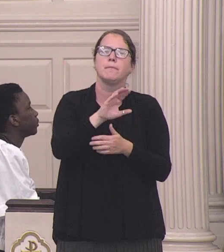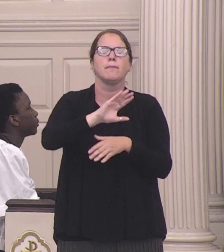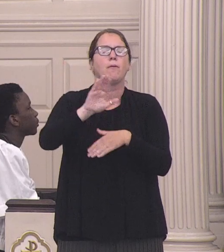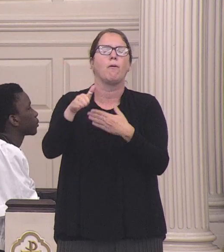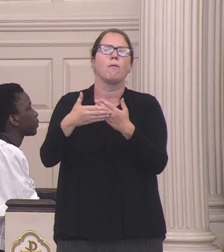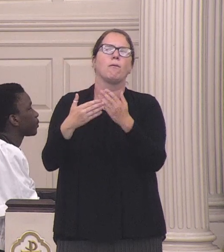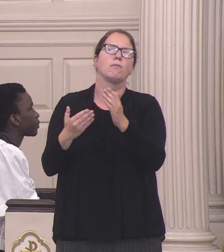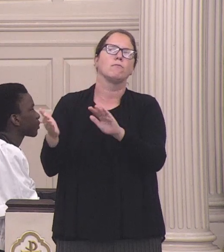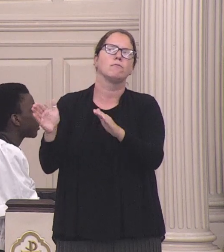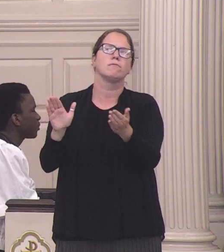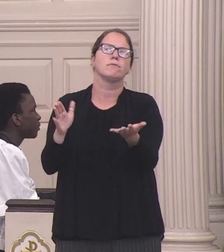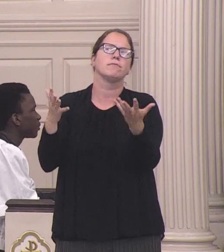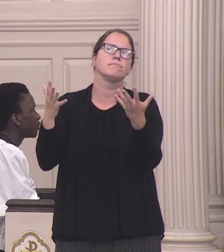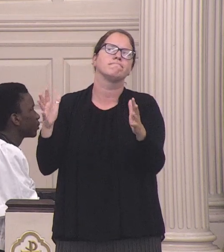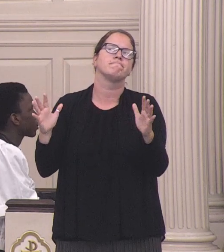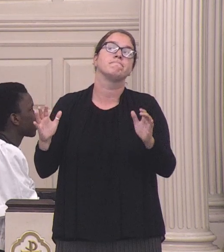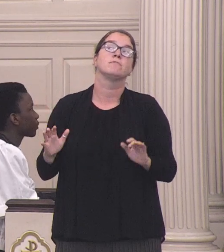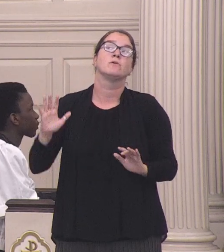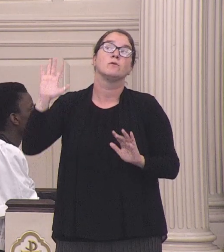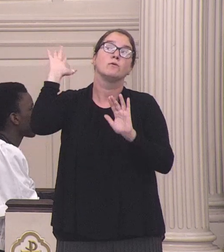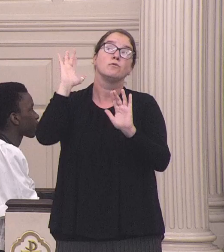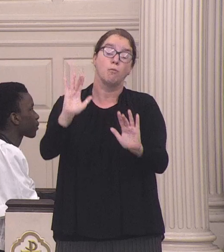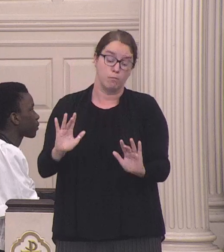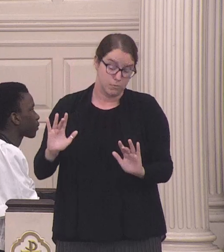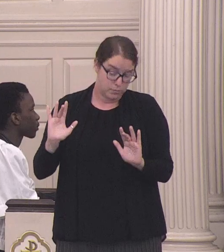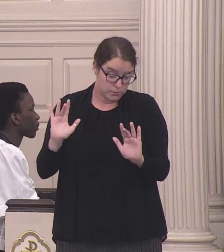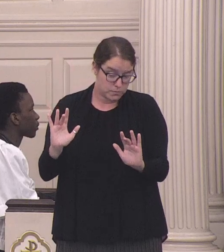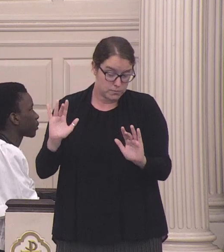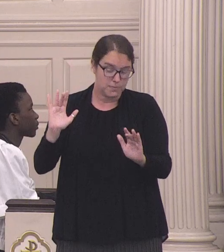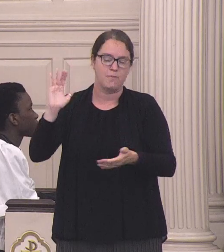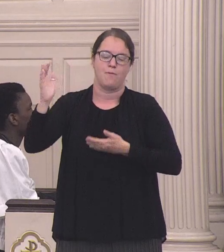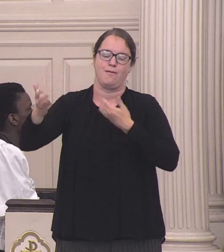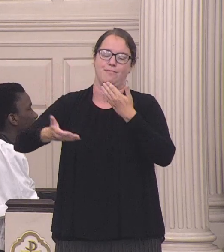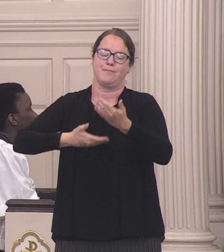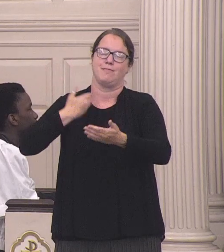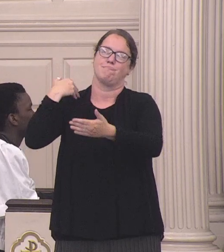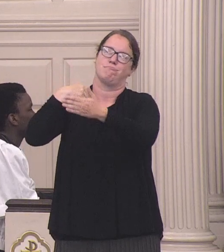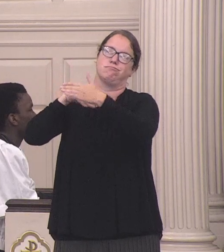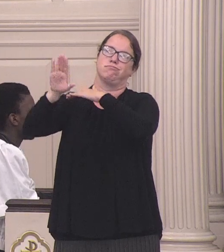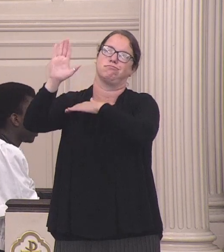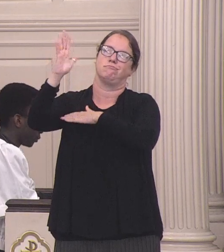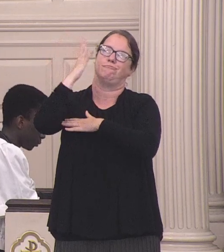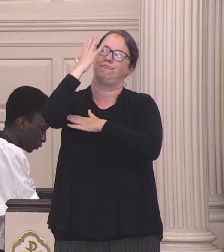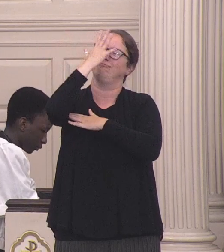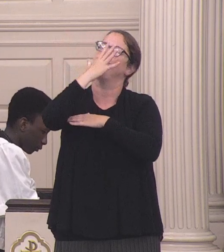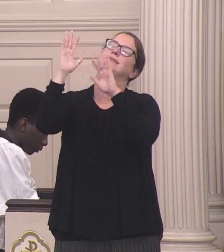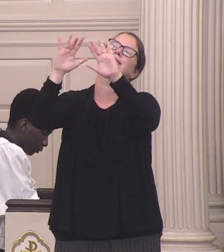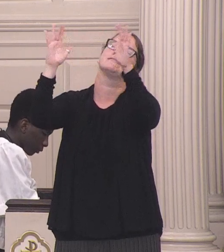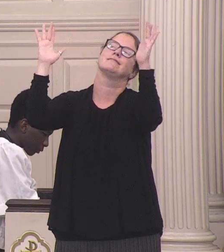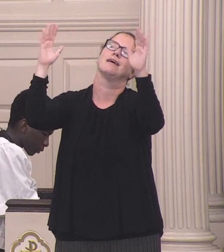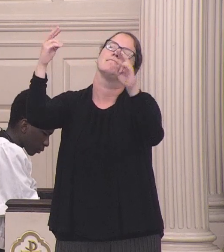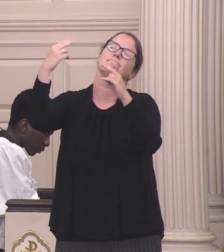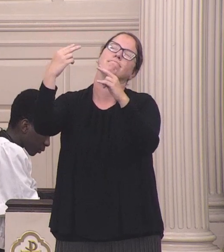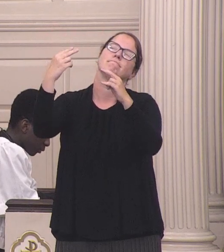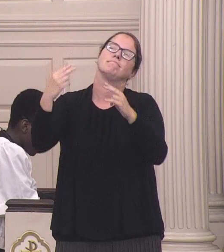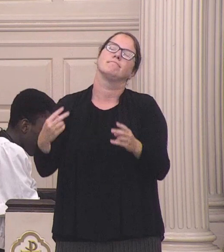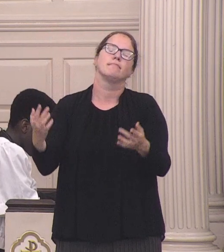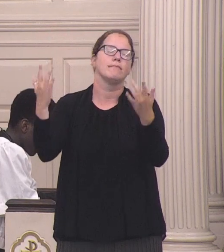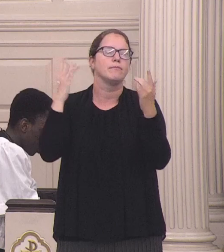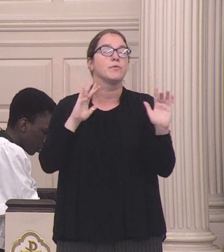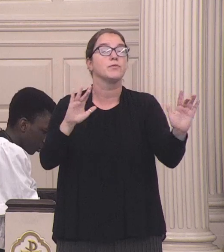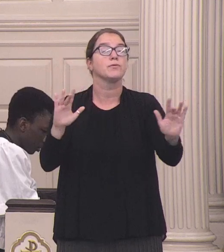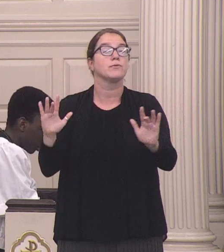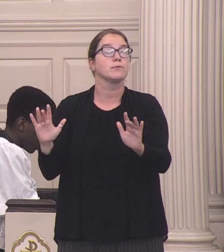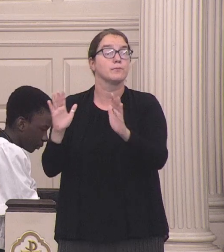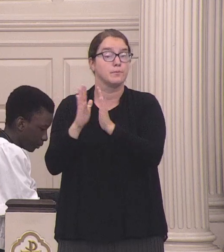mercy. Welcome them into the light of your face. Have mercy on us all, we pray,